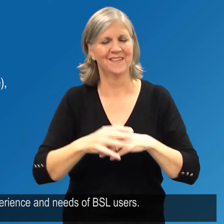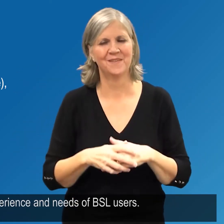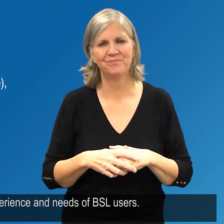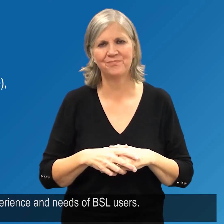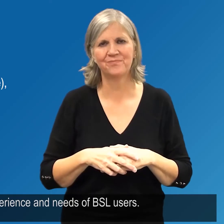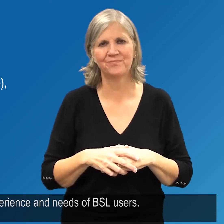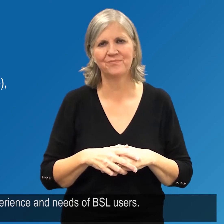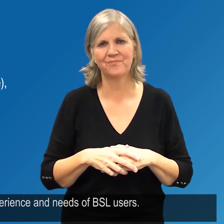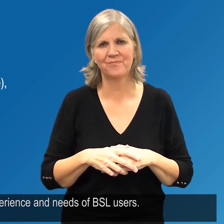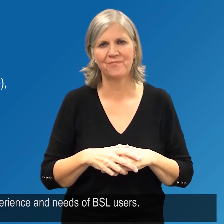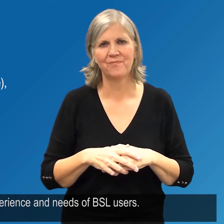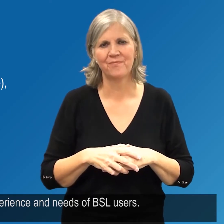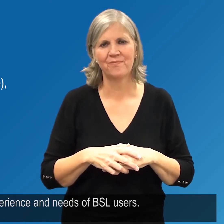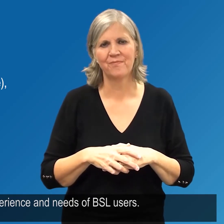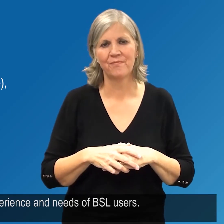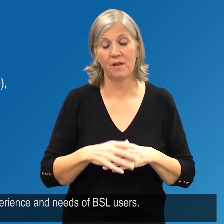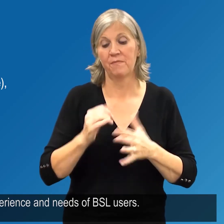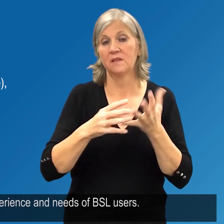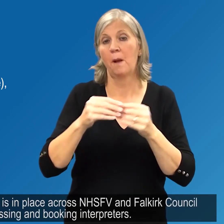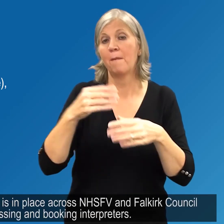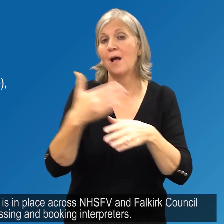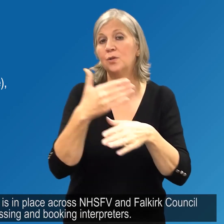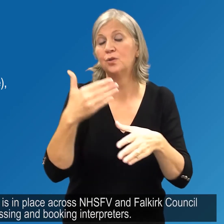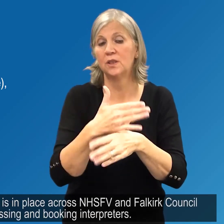needs of BSL users.